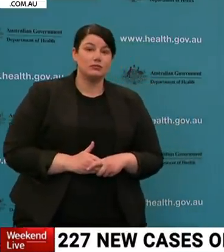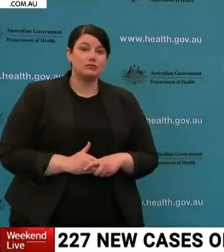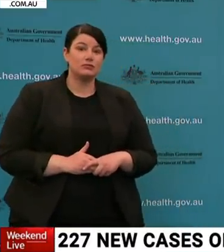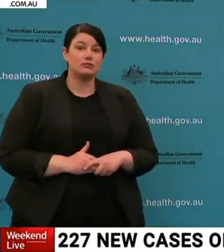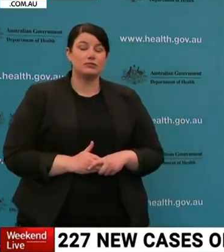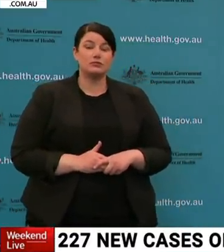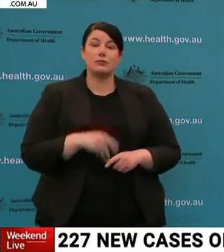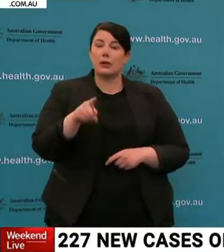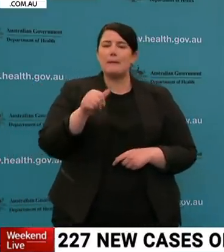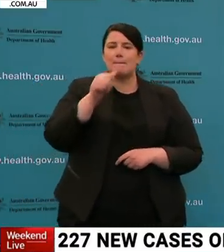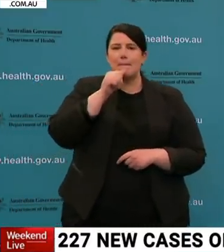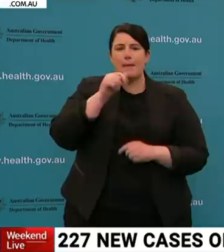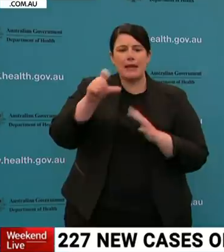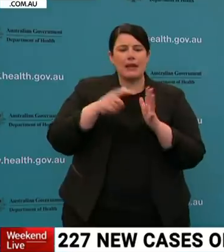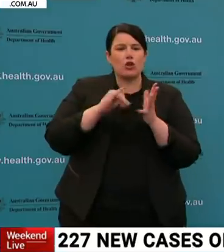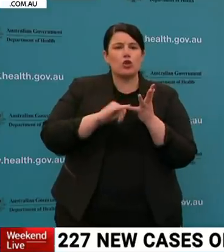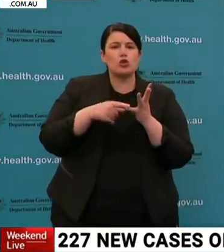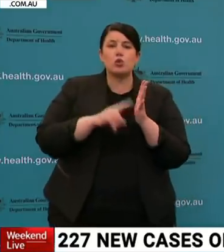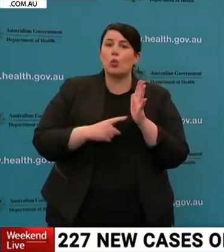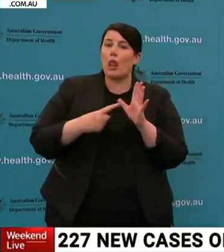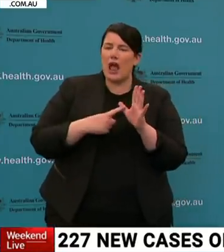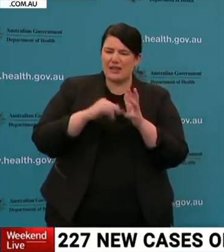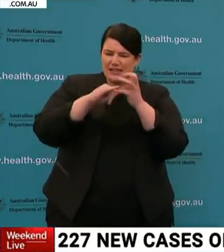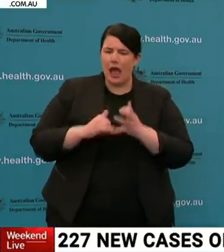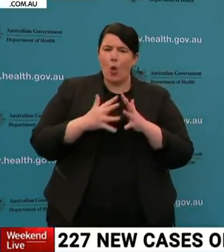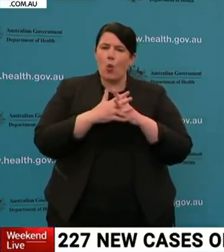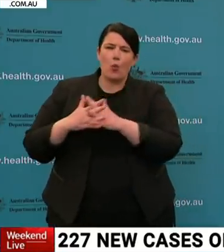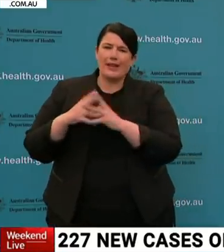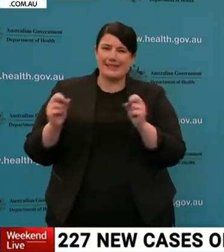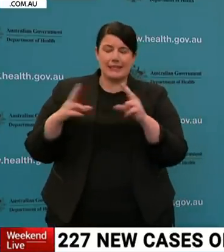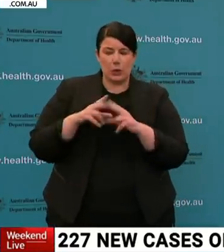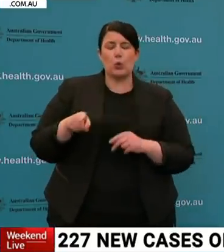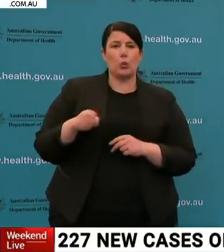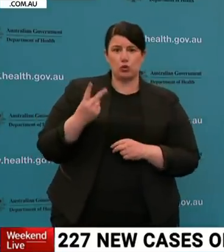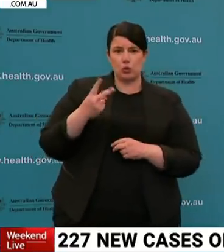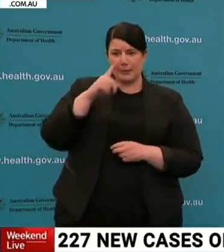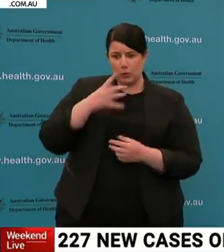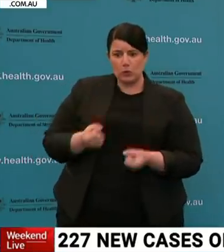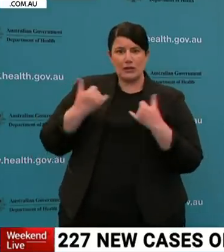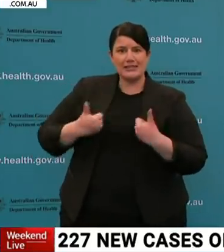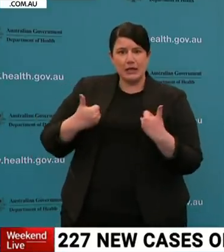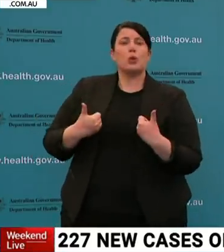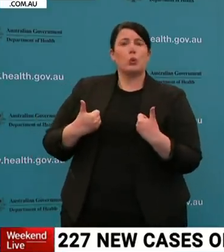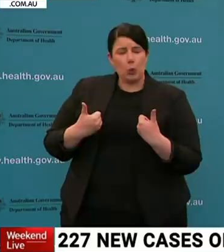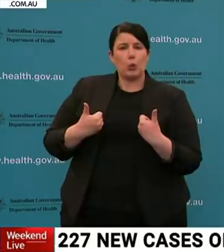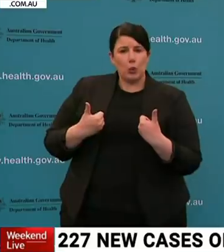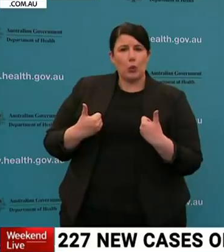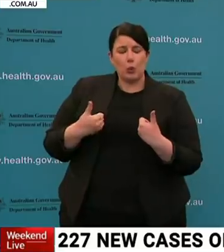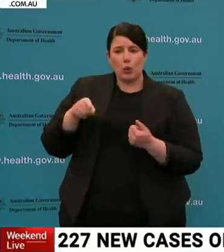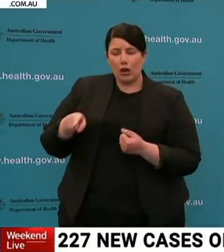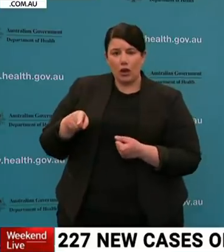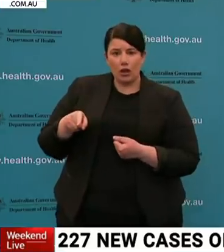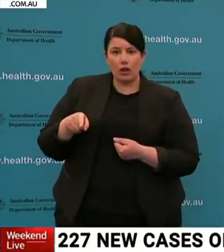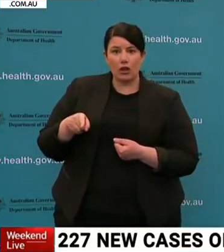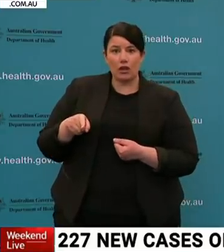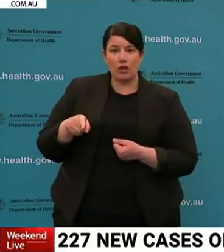in Casula in Sydney's southwest are of concern. Those two cases are likely to be linked to